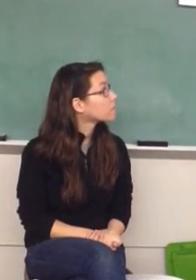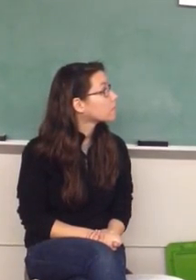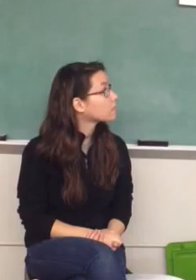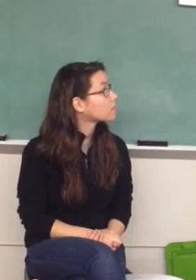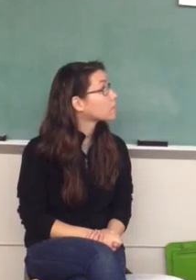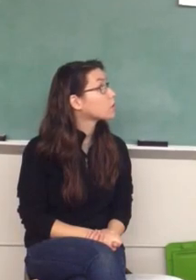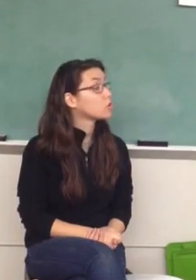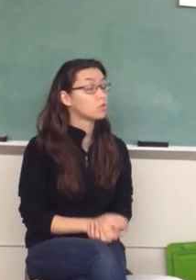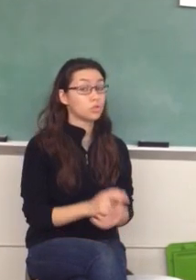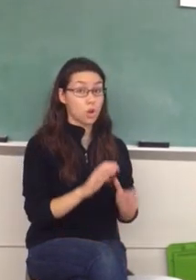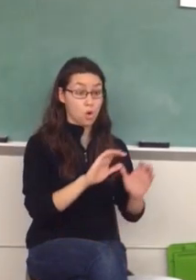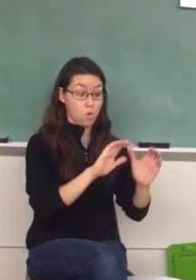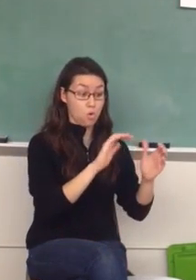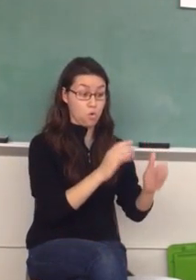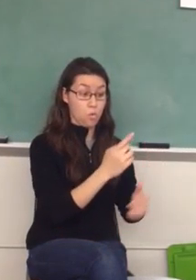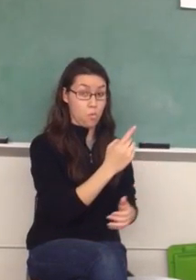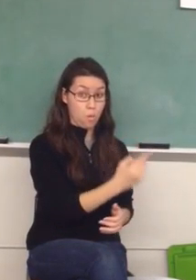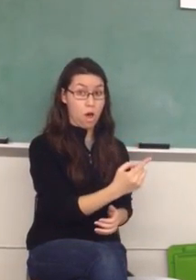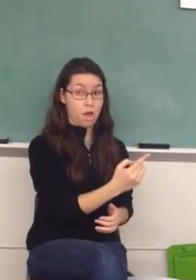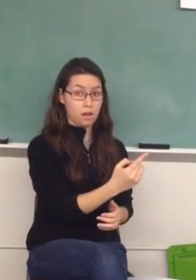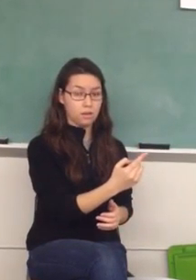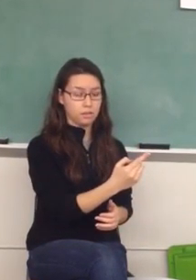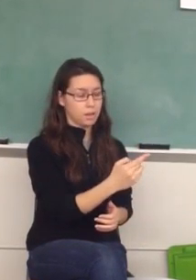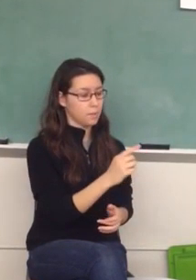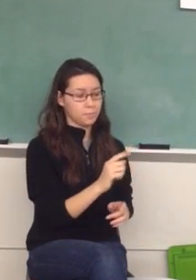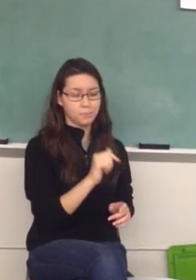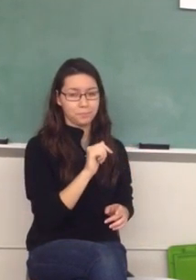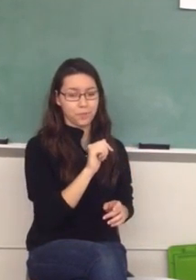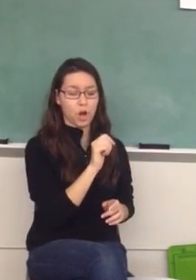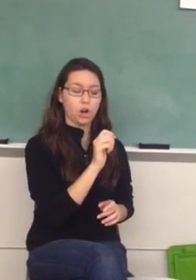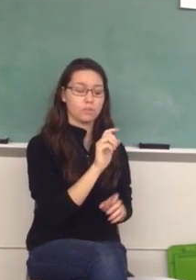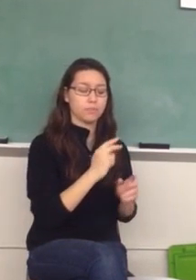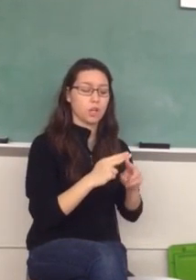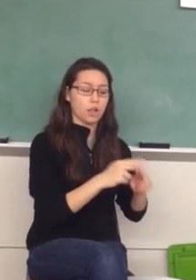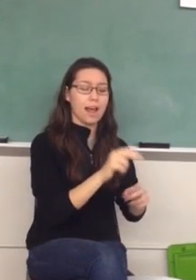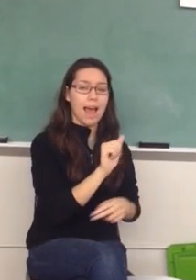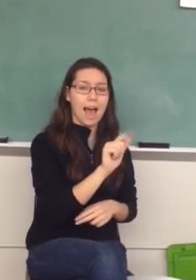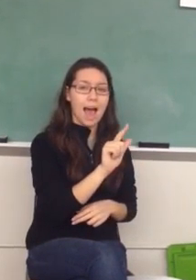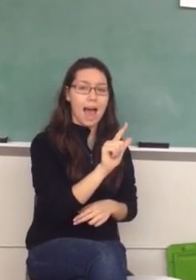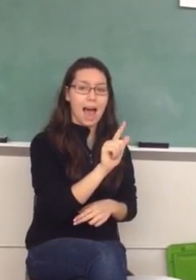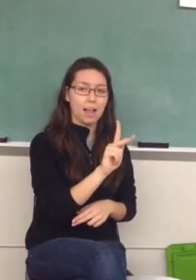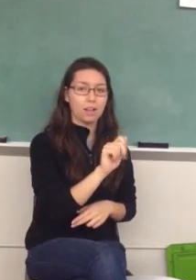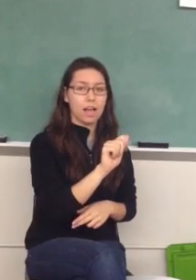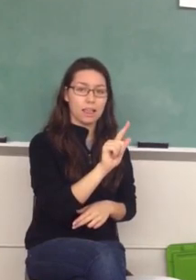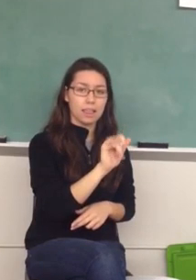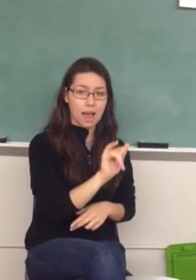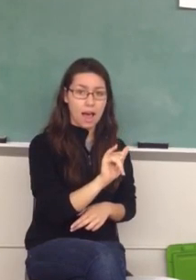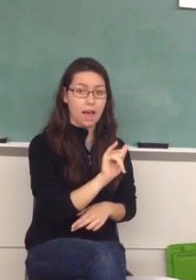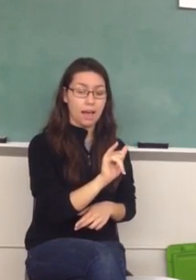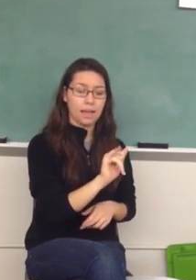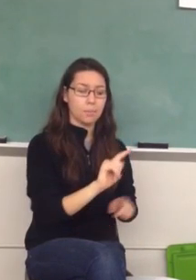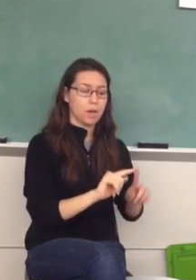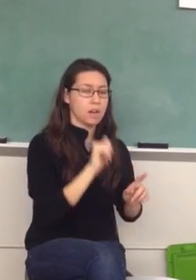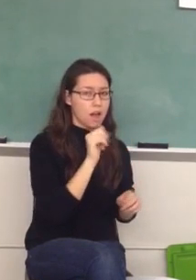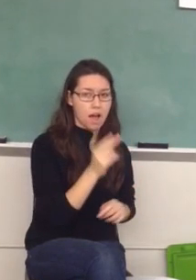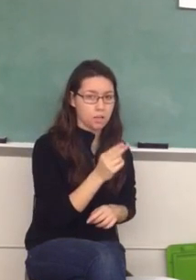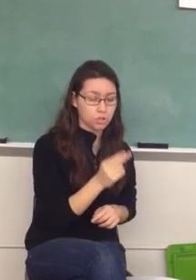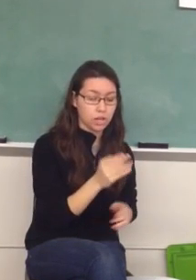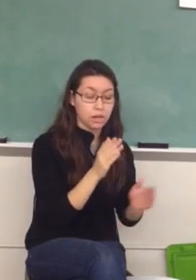group 1, minus hydrogen are the alkali metals. Group 2 are called the alkaline earth metals. That's what's in batteries. Yes, they